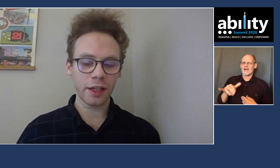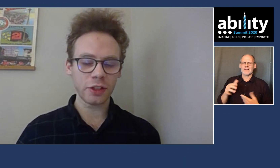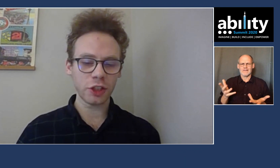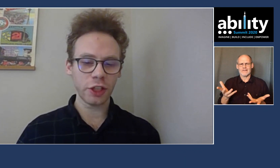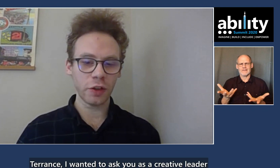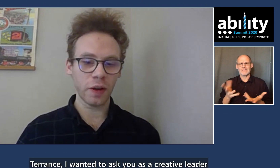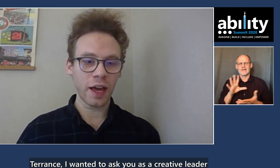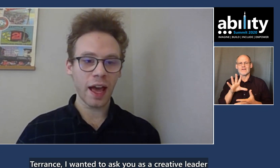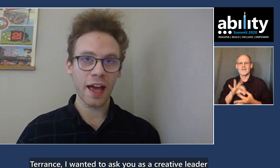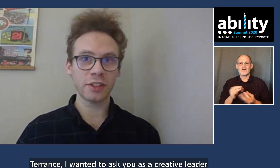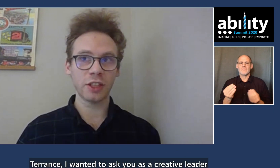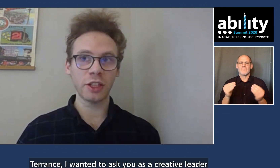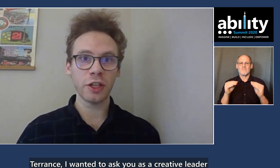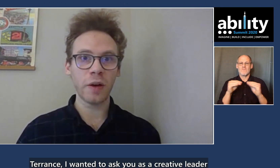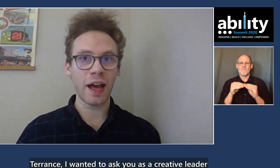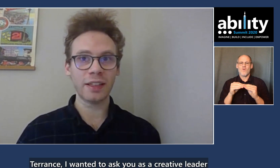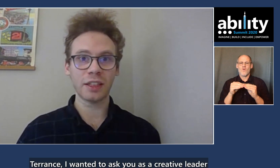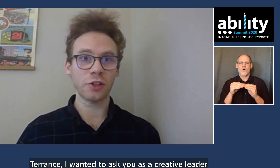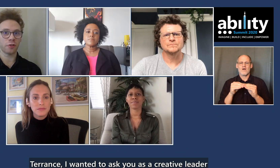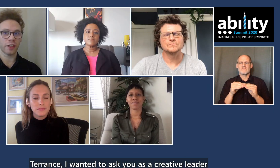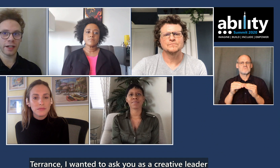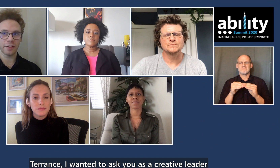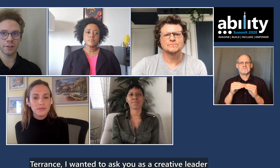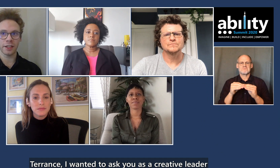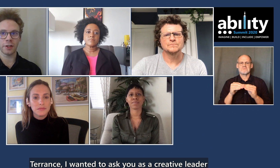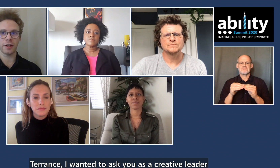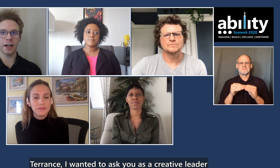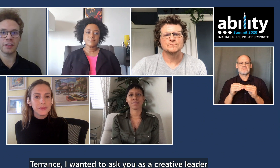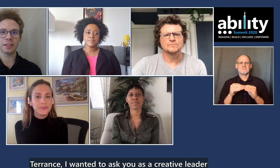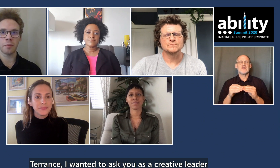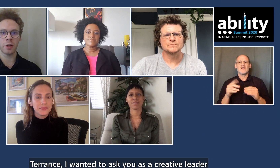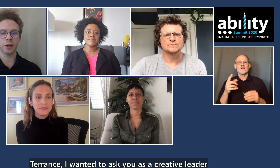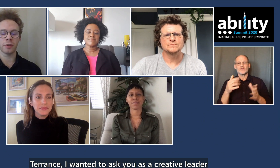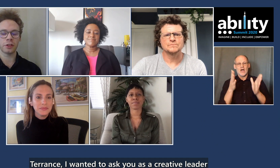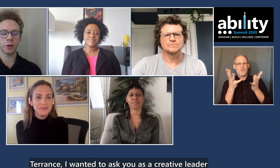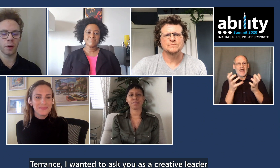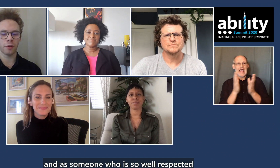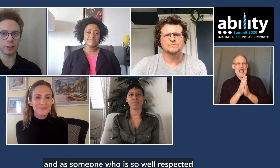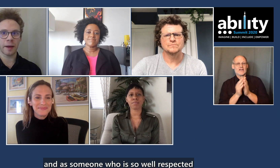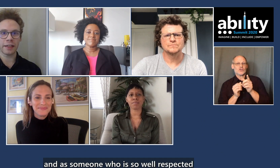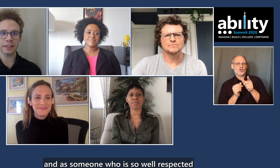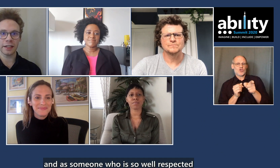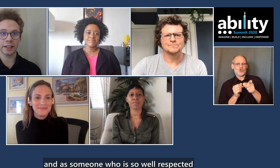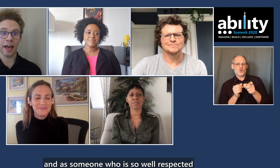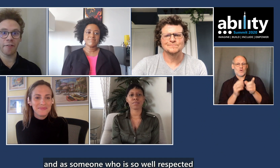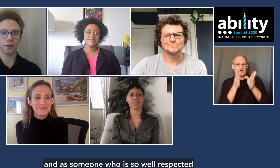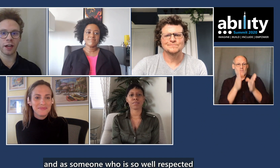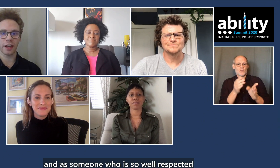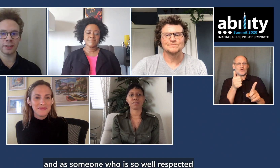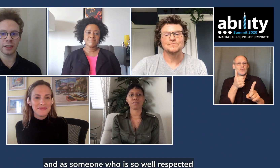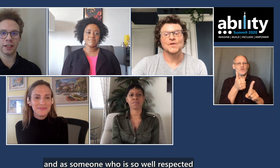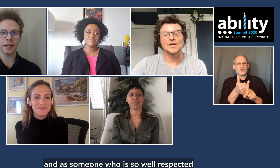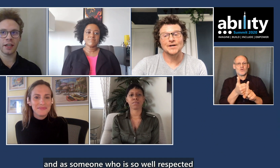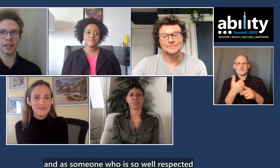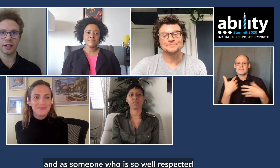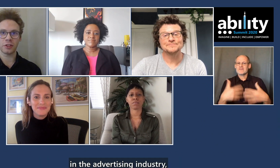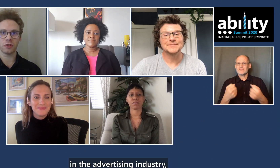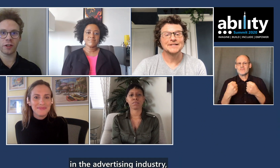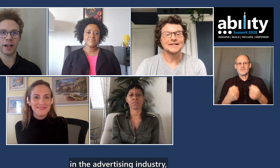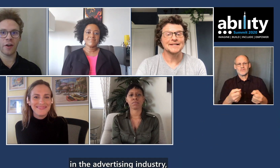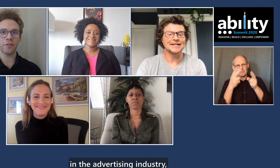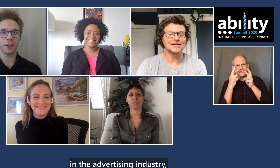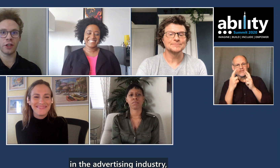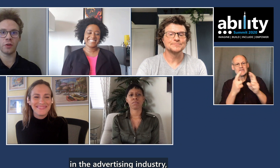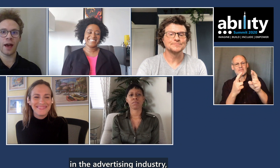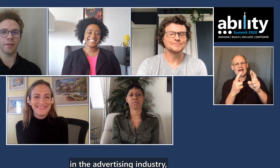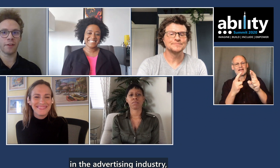Terrace, I wanted to ask you, as a creative leader and as someone who is so well respected in the advertising